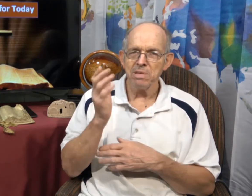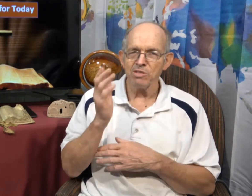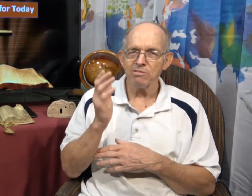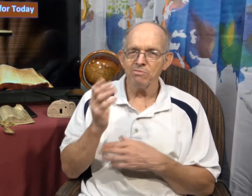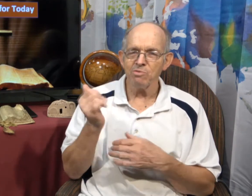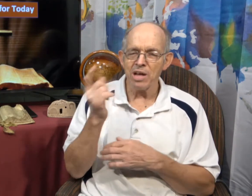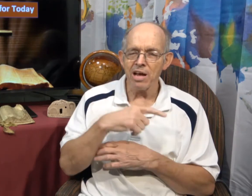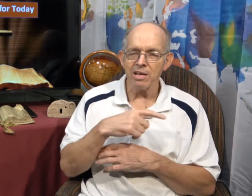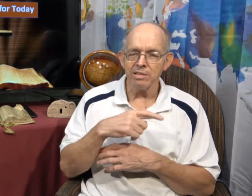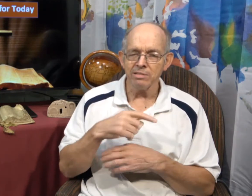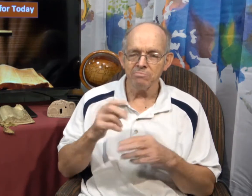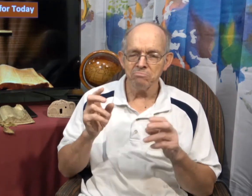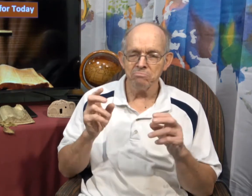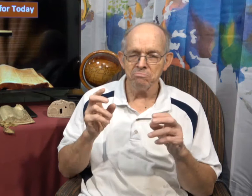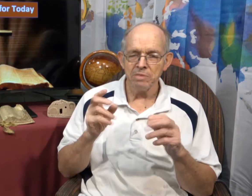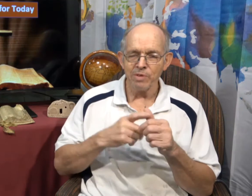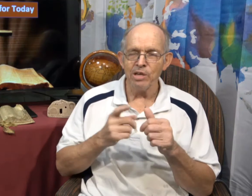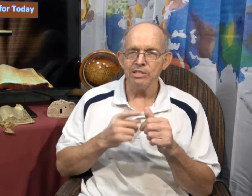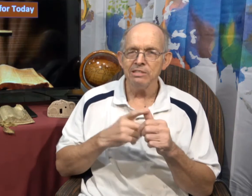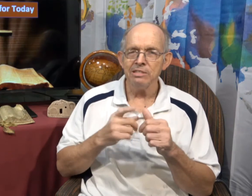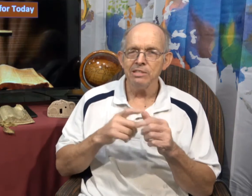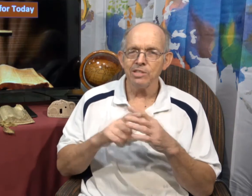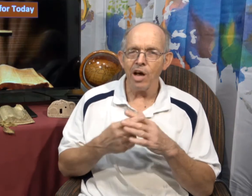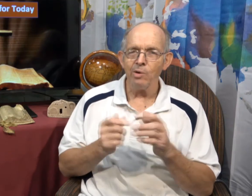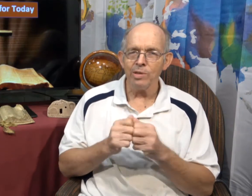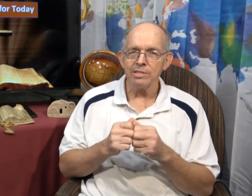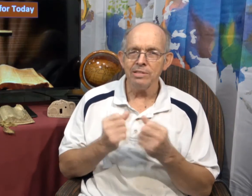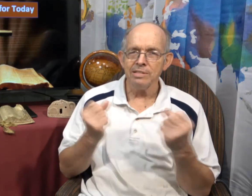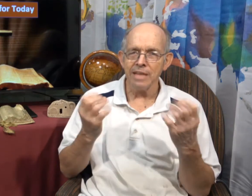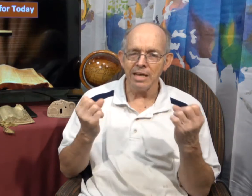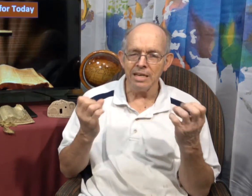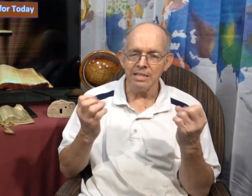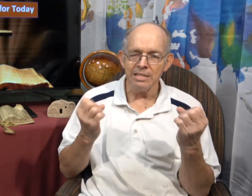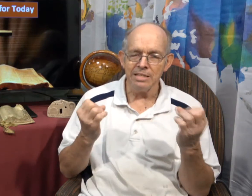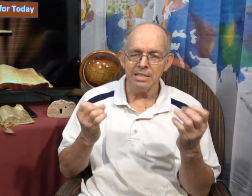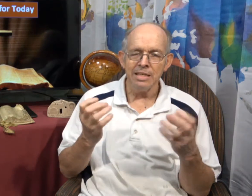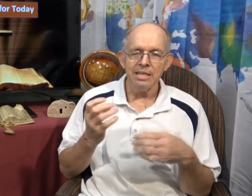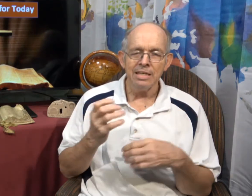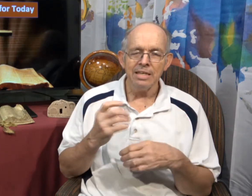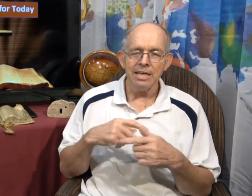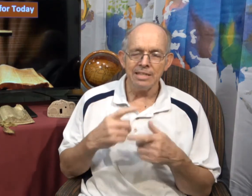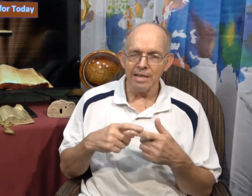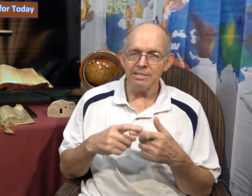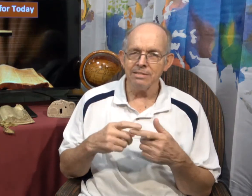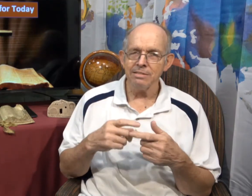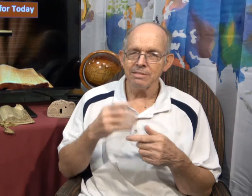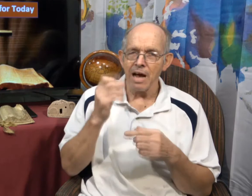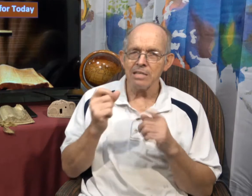magic today. Please start with singing and then God's